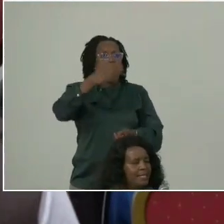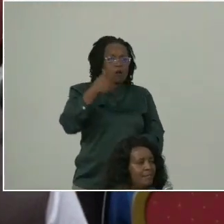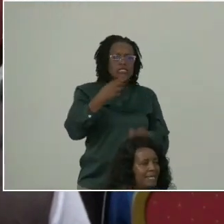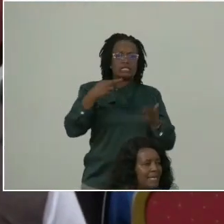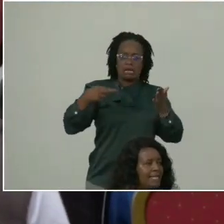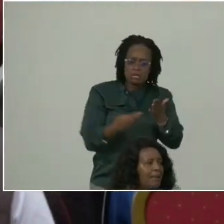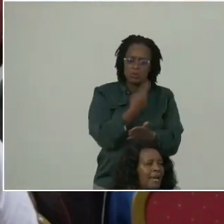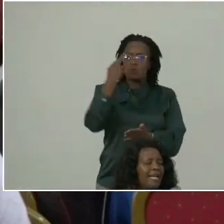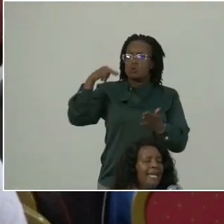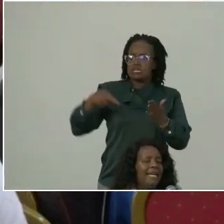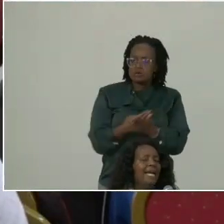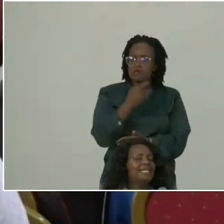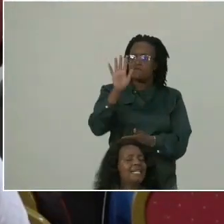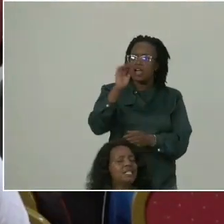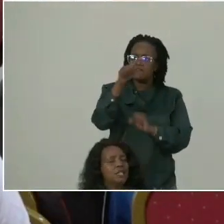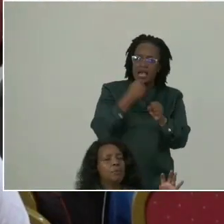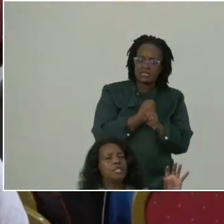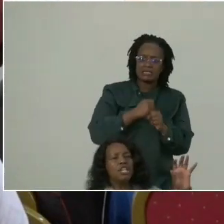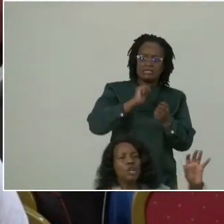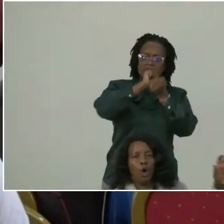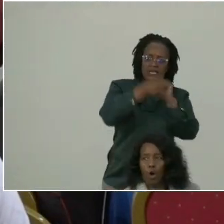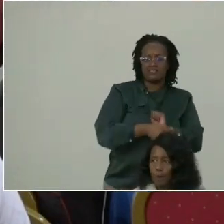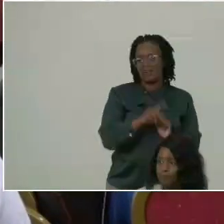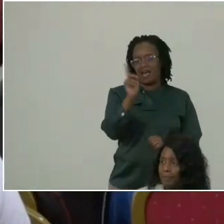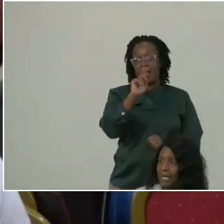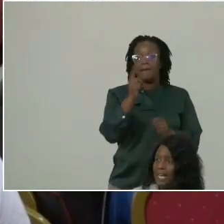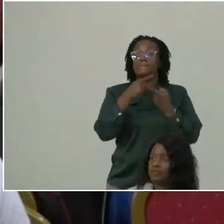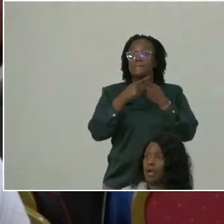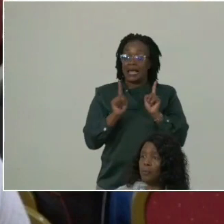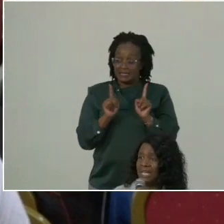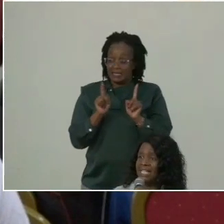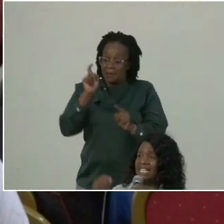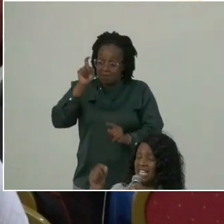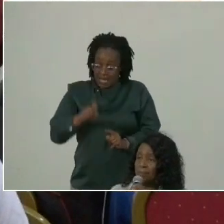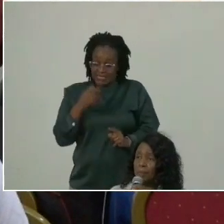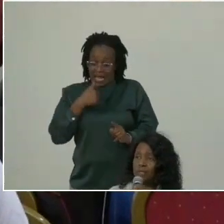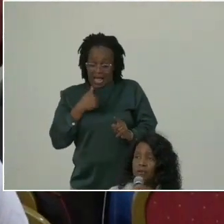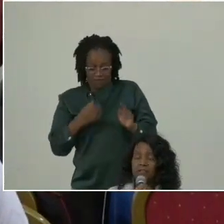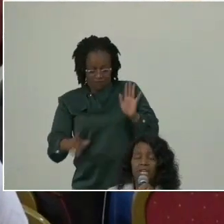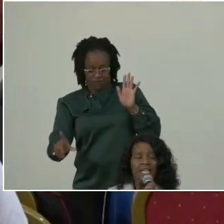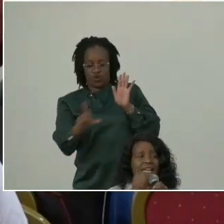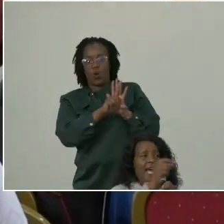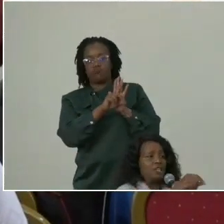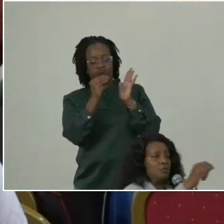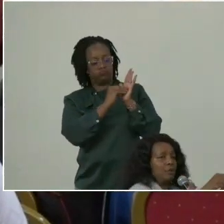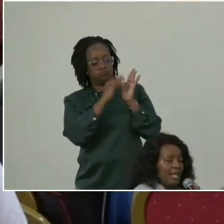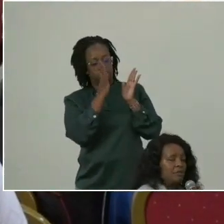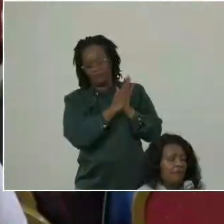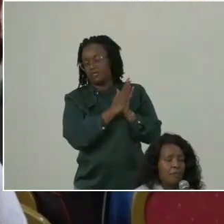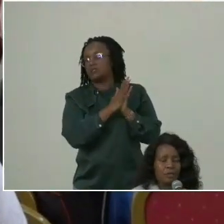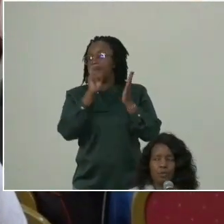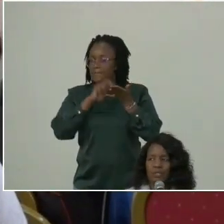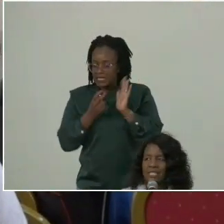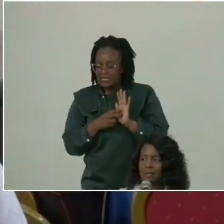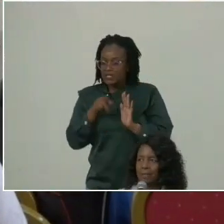It doesn't make sense. But again, until it is put in law, and that's why we need the input of the National Council